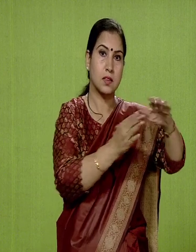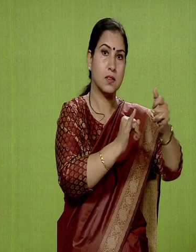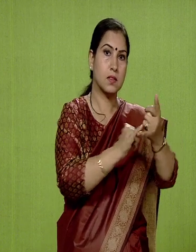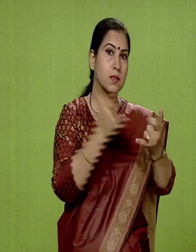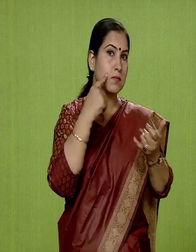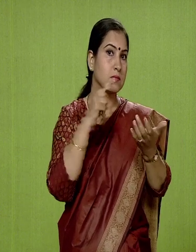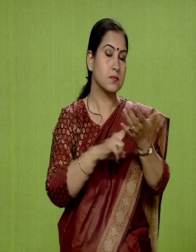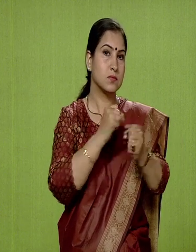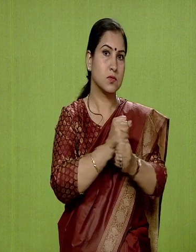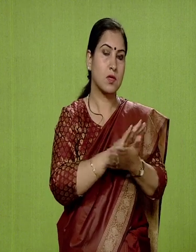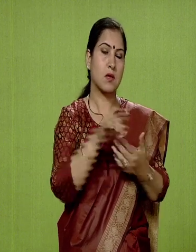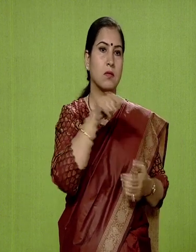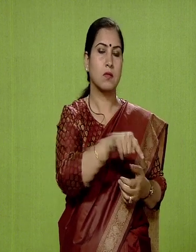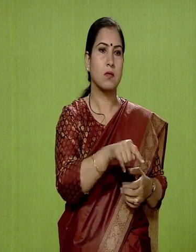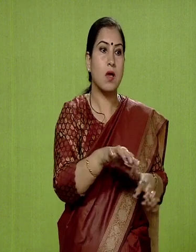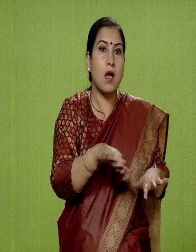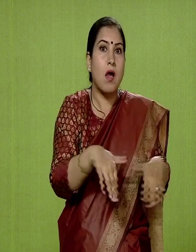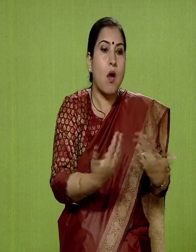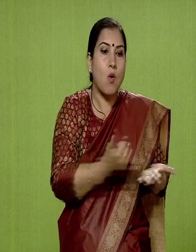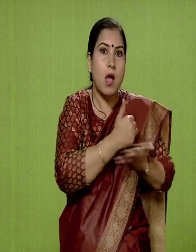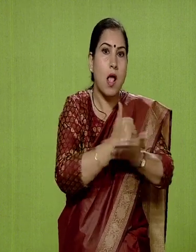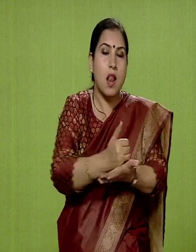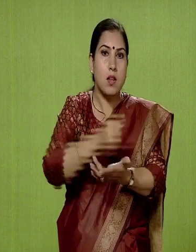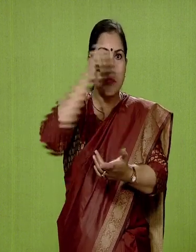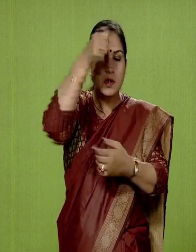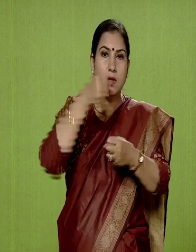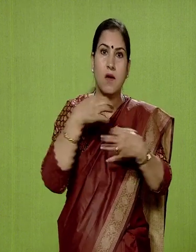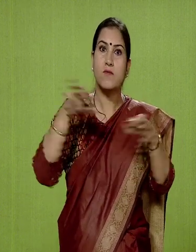Let us know more about his contribution to Indian freedom movement.